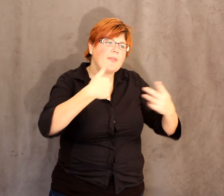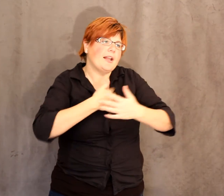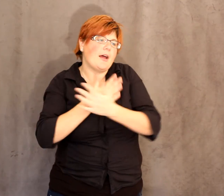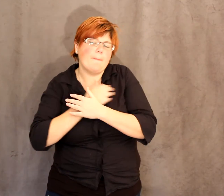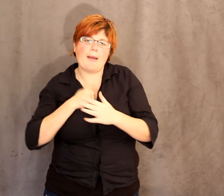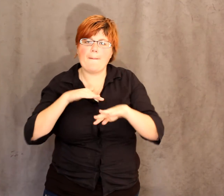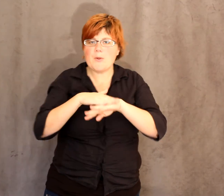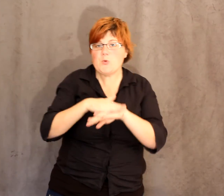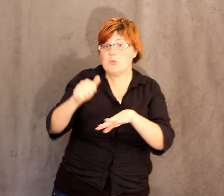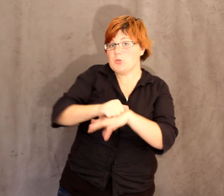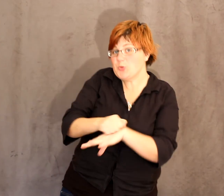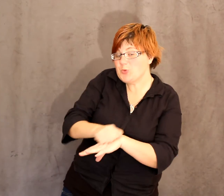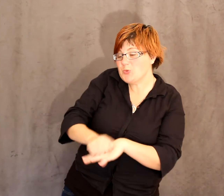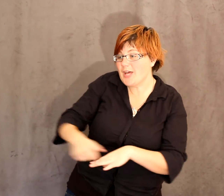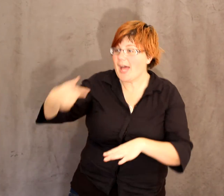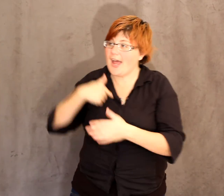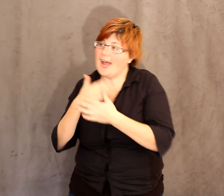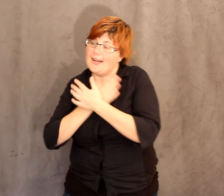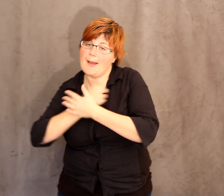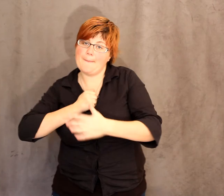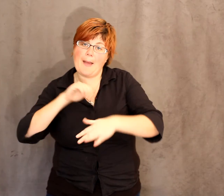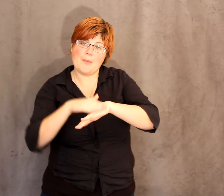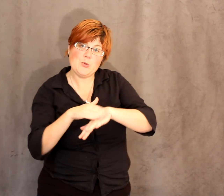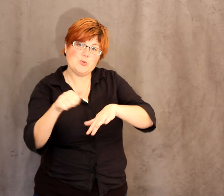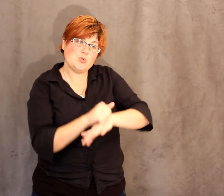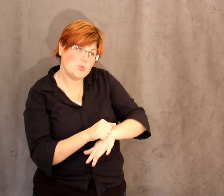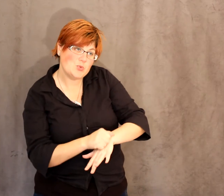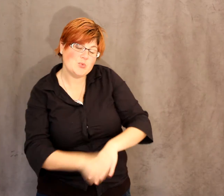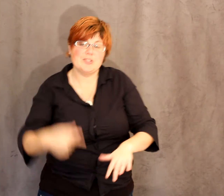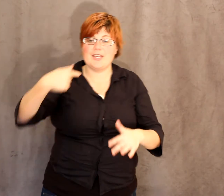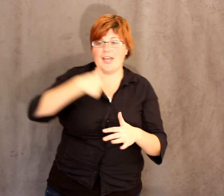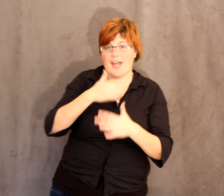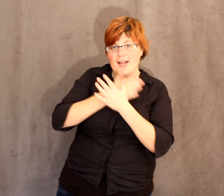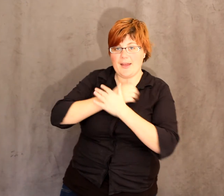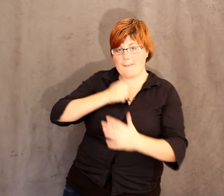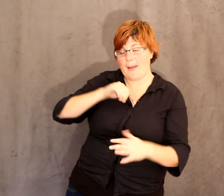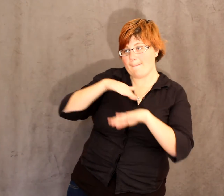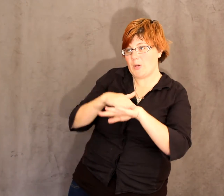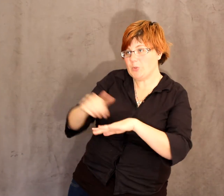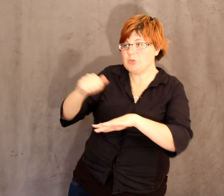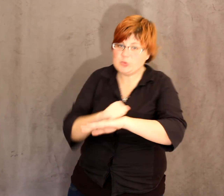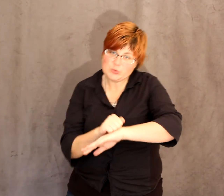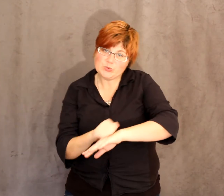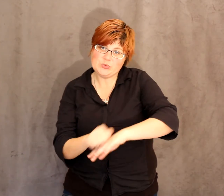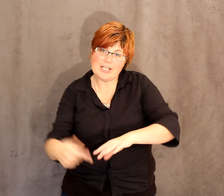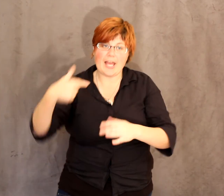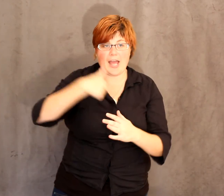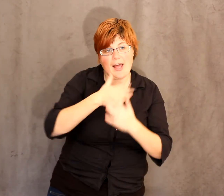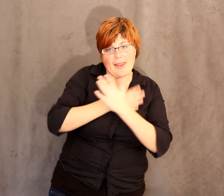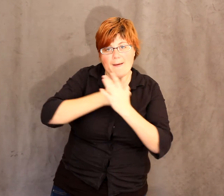I love my blue shoes. I love my blue shoes. I love my blue shoes. I love